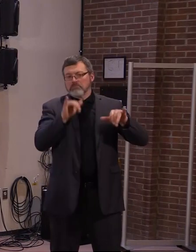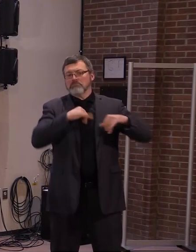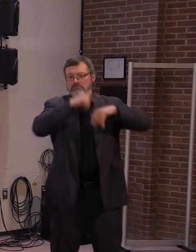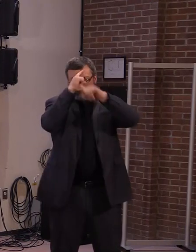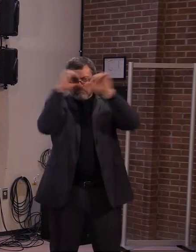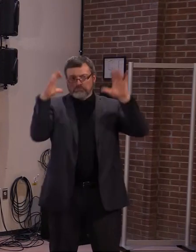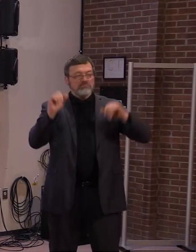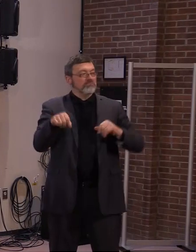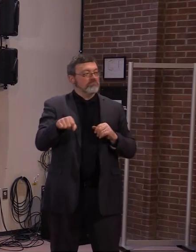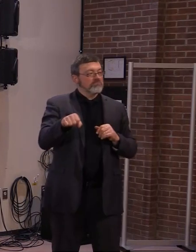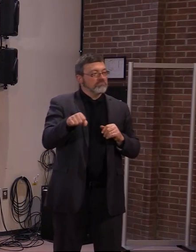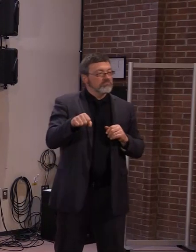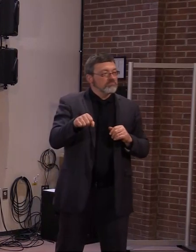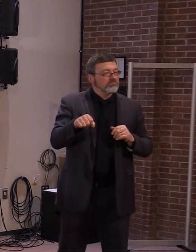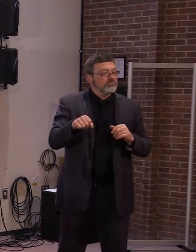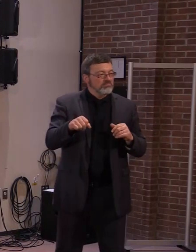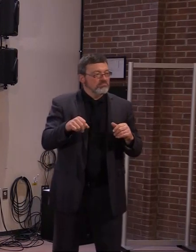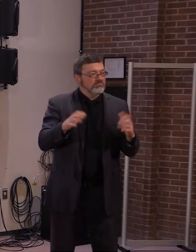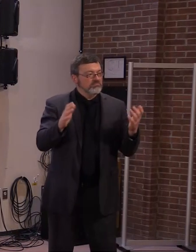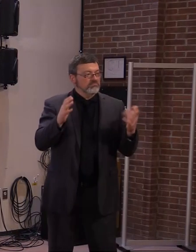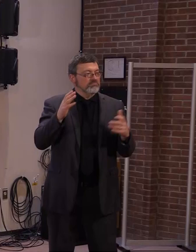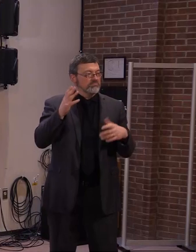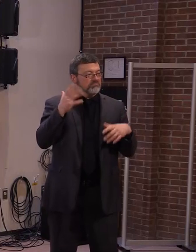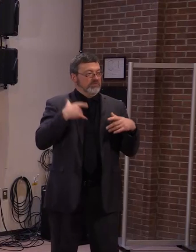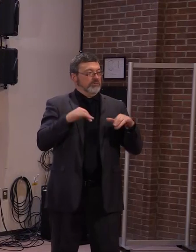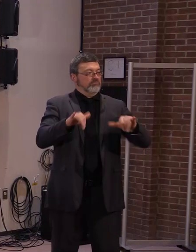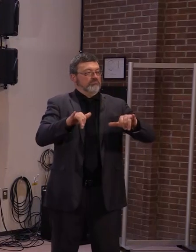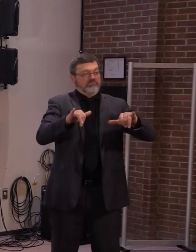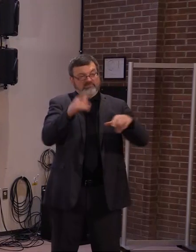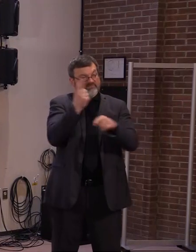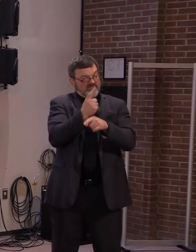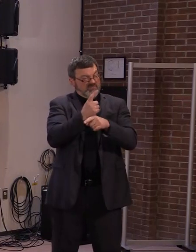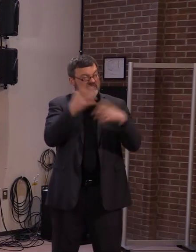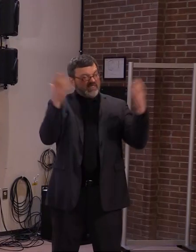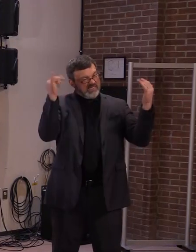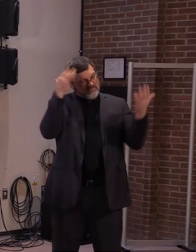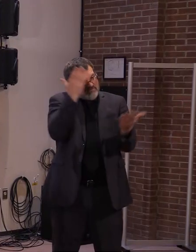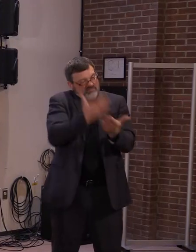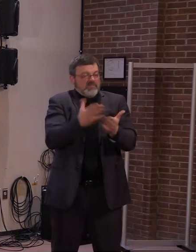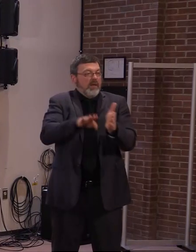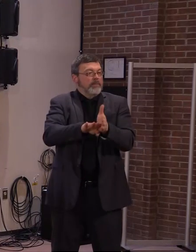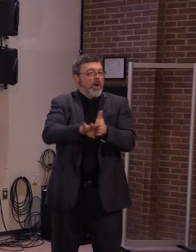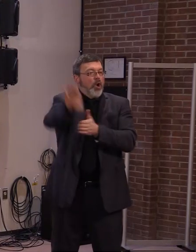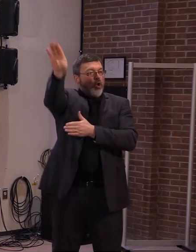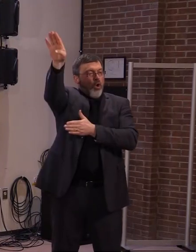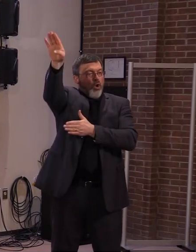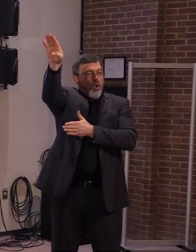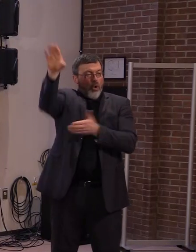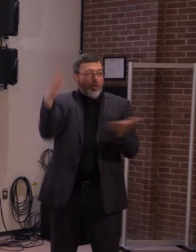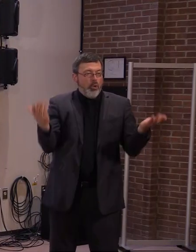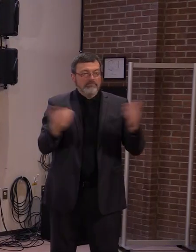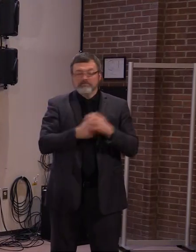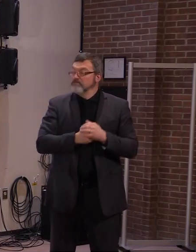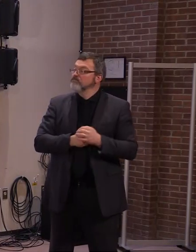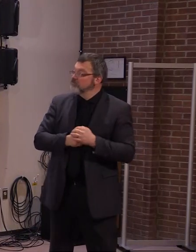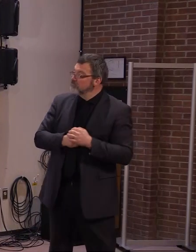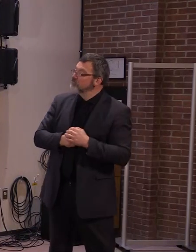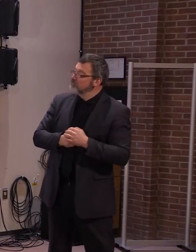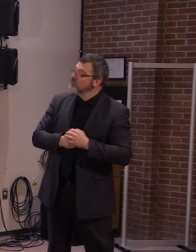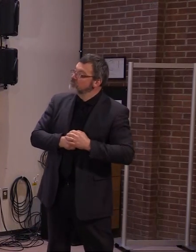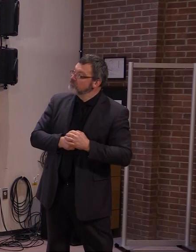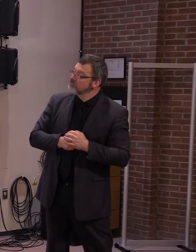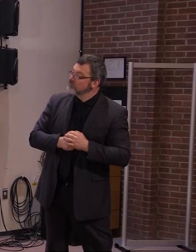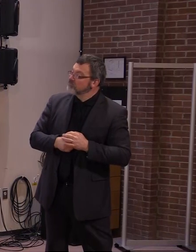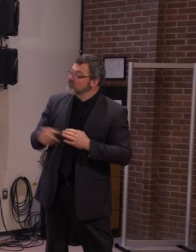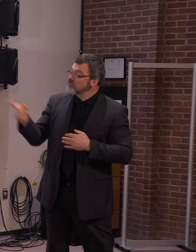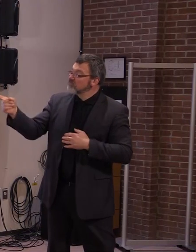total, it does look like there is a surge from the Thanksgiving holiday. And that surge, as you can see from the next slide, is